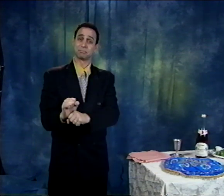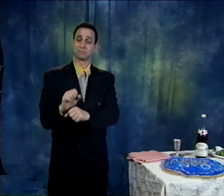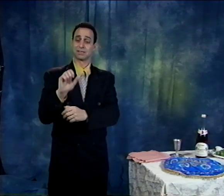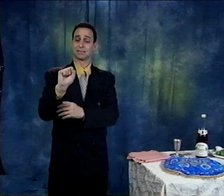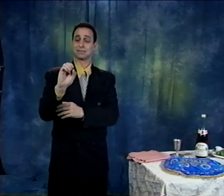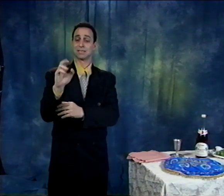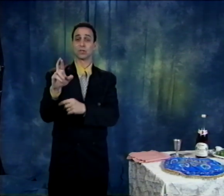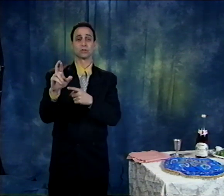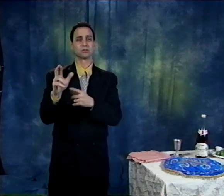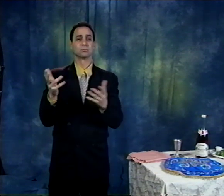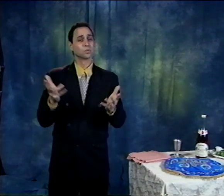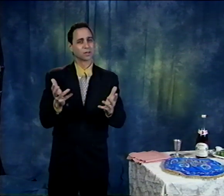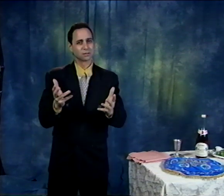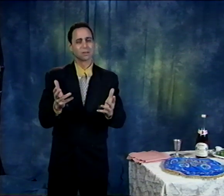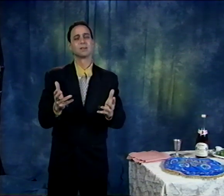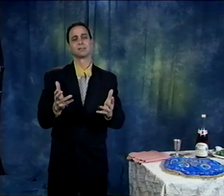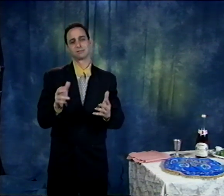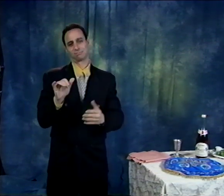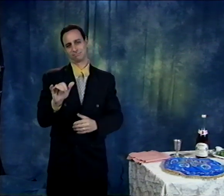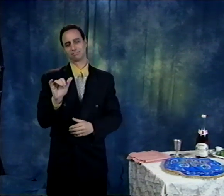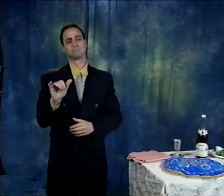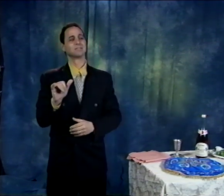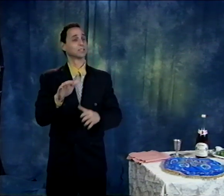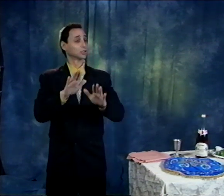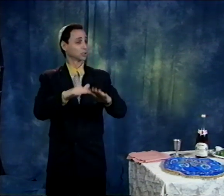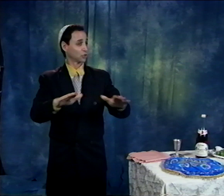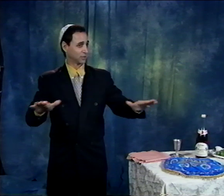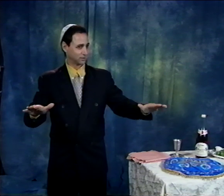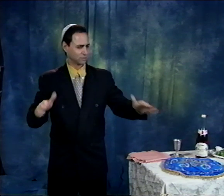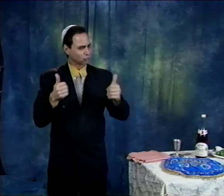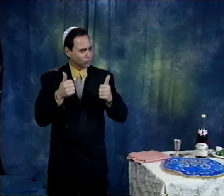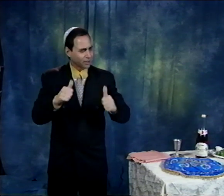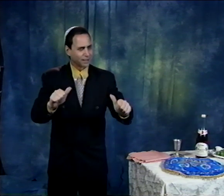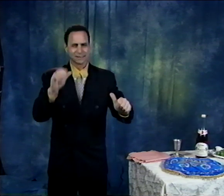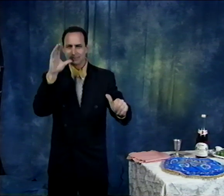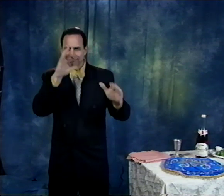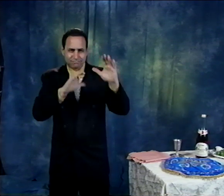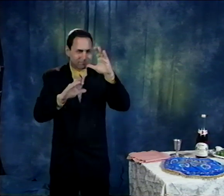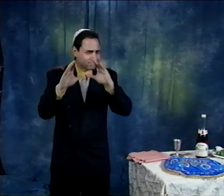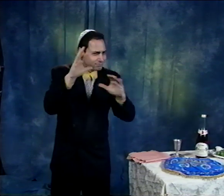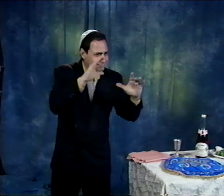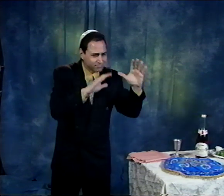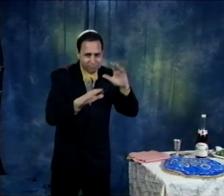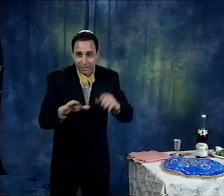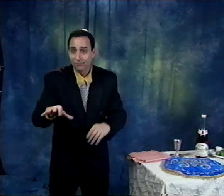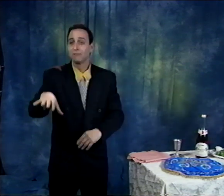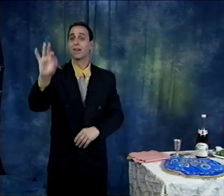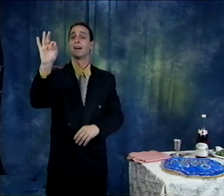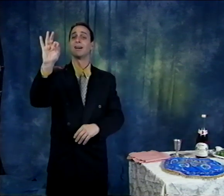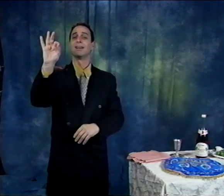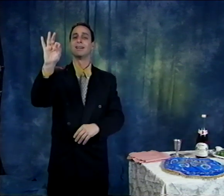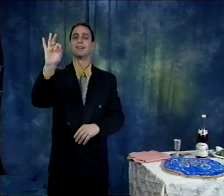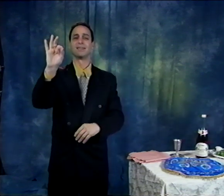The custom is for the Seder that the children try to look for it and find